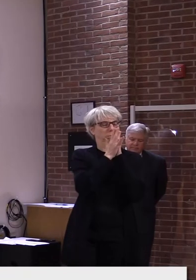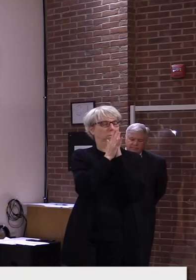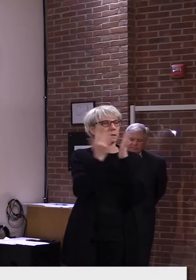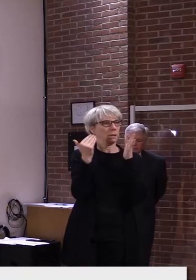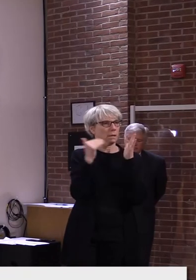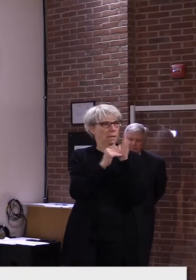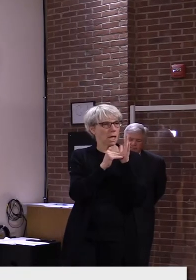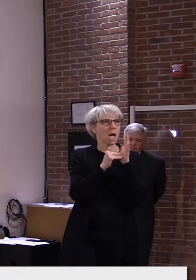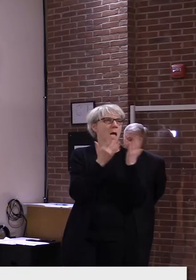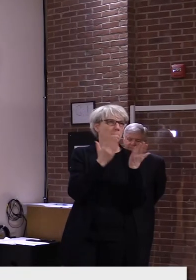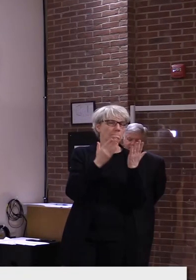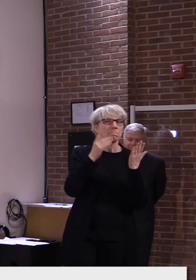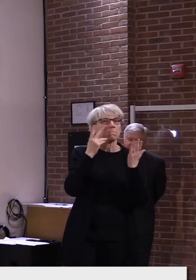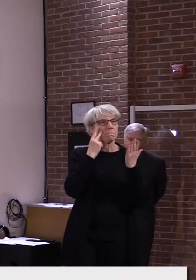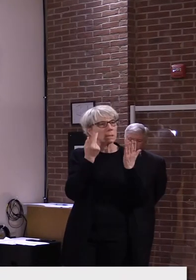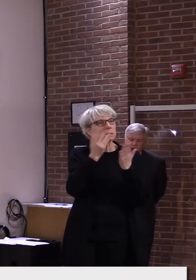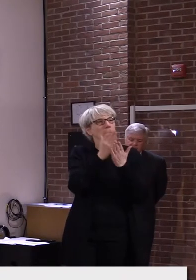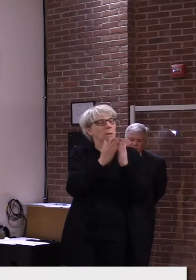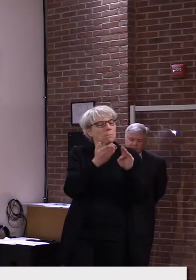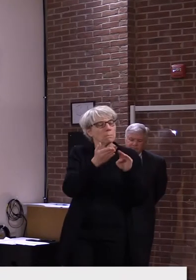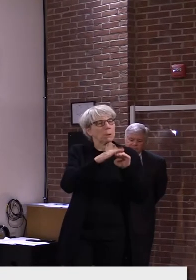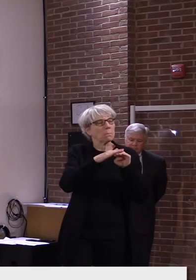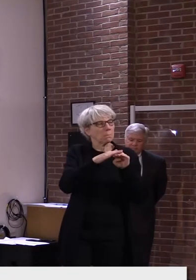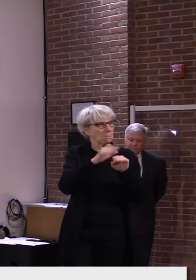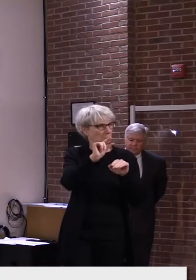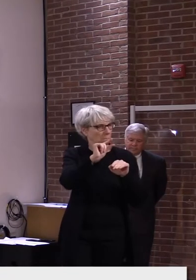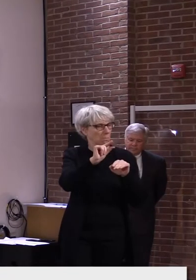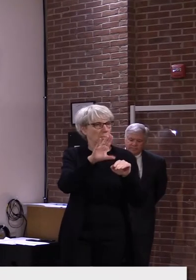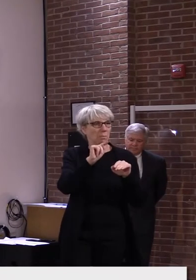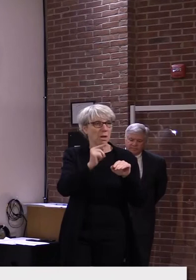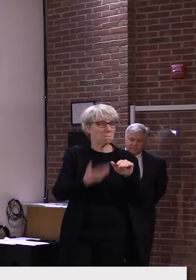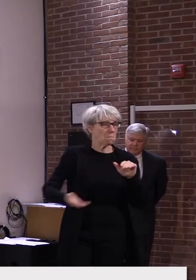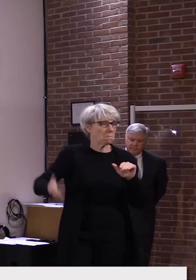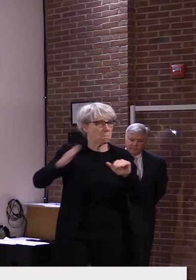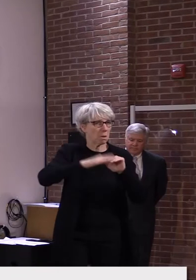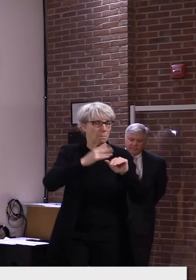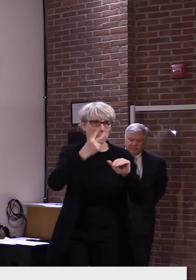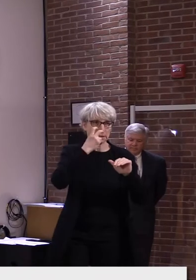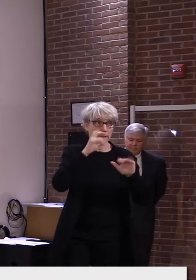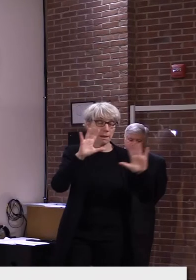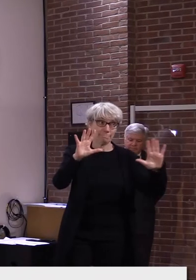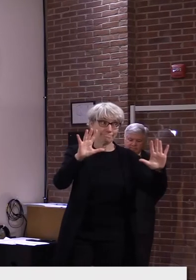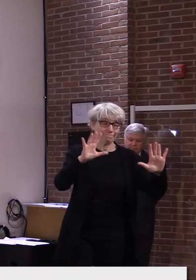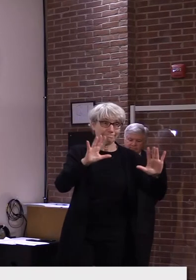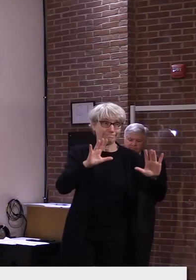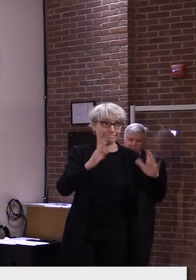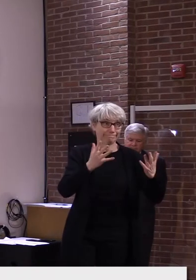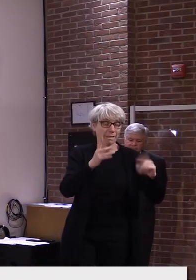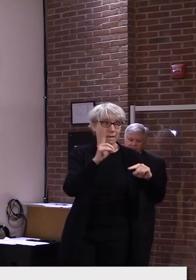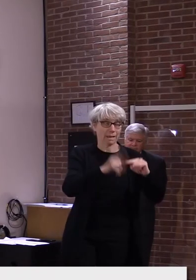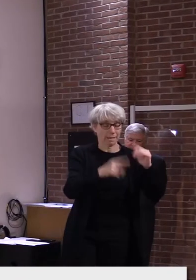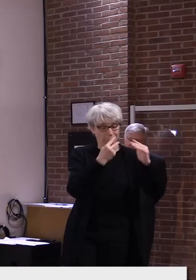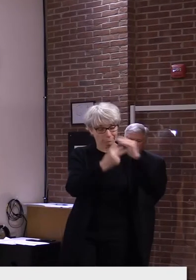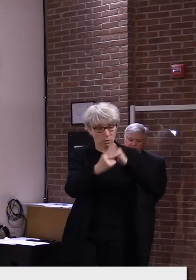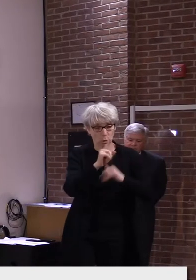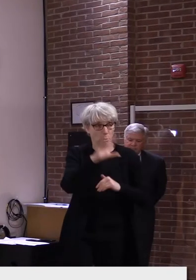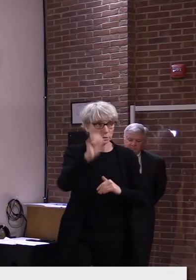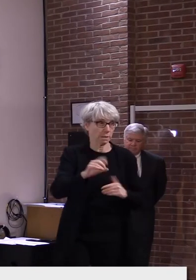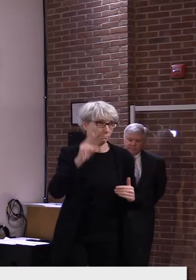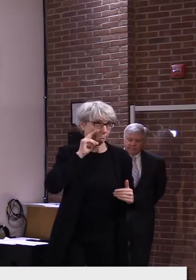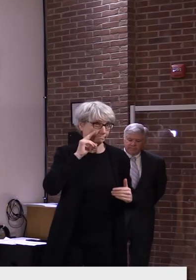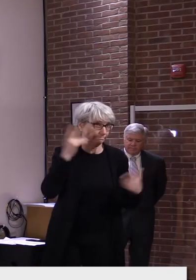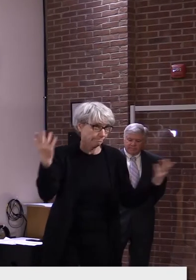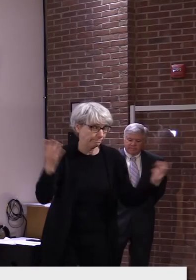that we saw in this latest surge. Time will tell, so we'll have to see. There's a lot of factors at